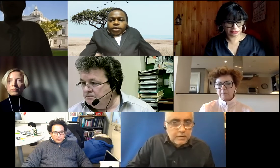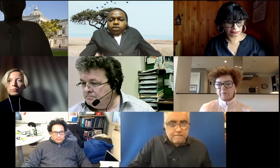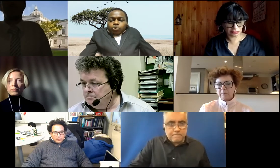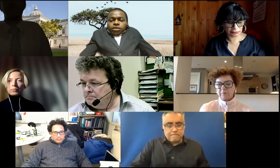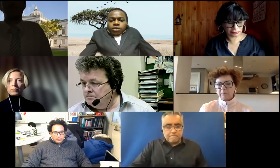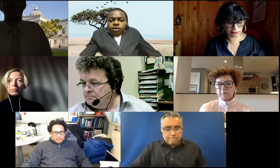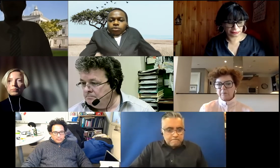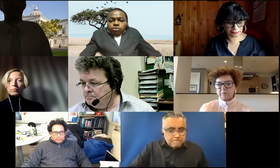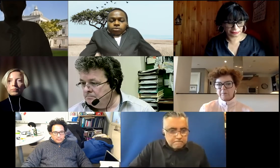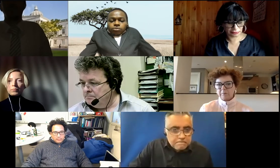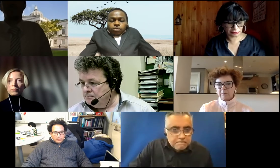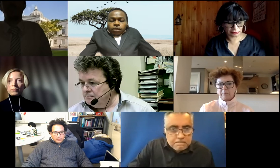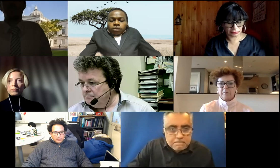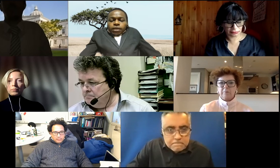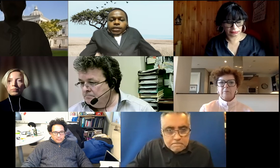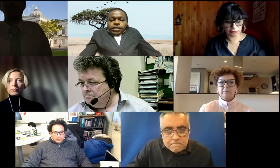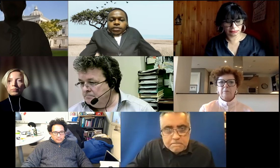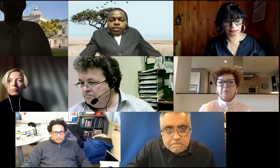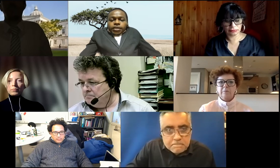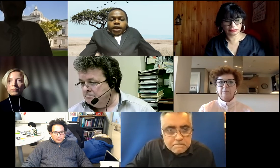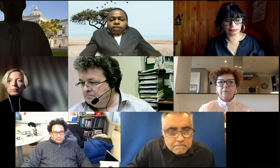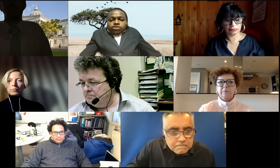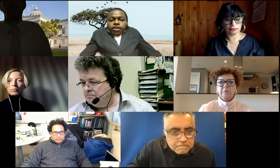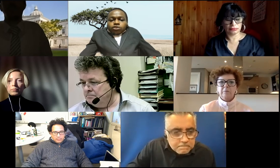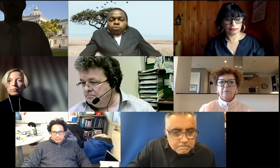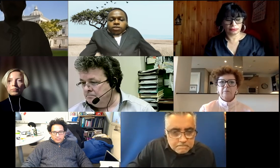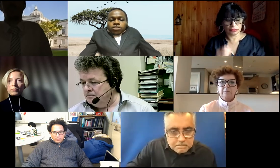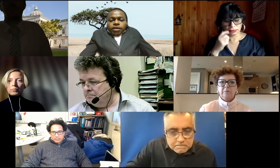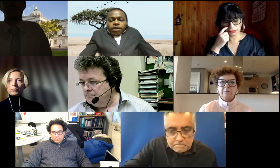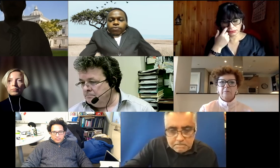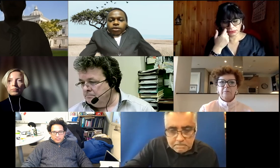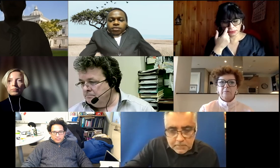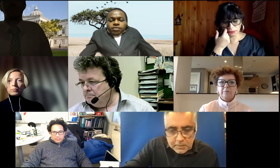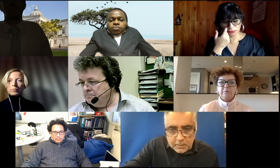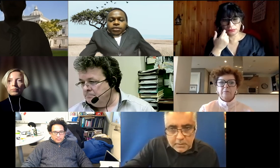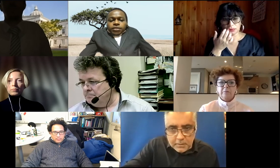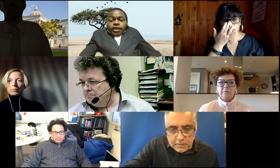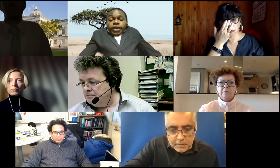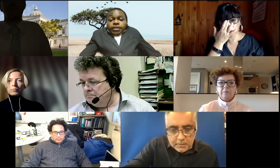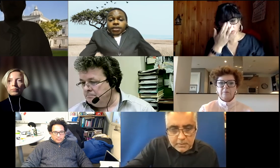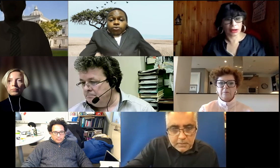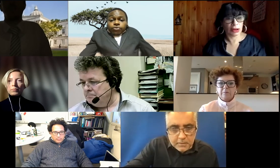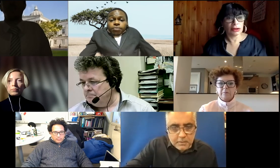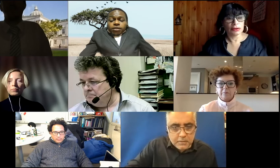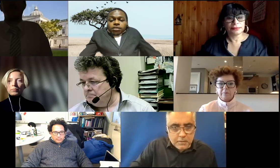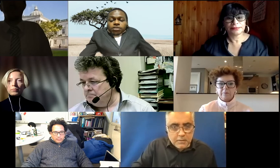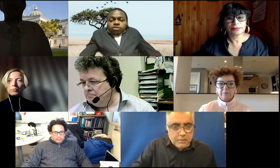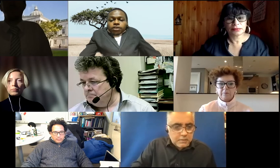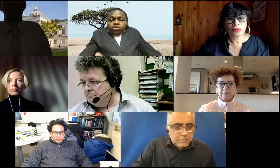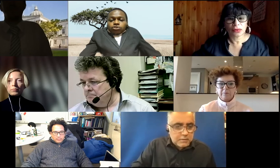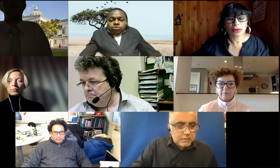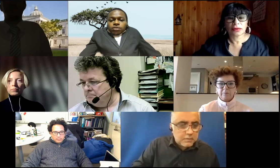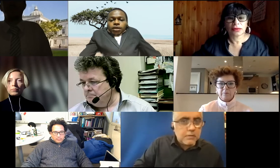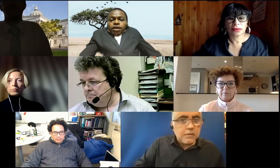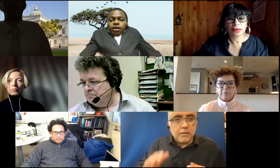like Twitter or LinkedIn, have tried to bridge the gap for accessibility. And some of them are really trying